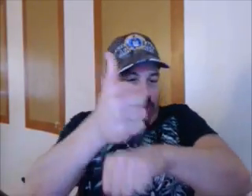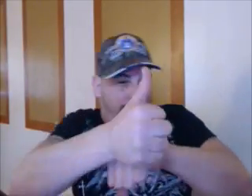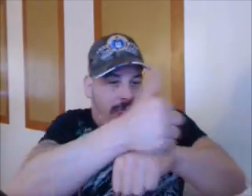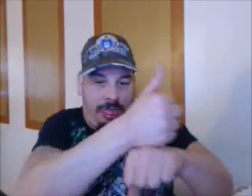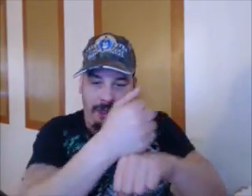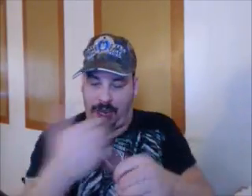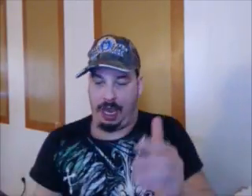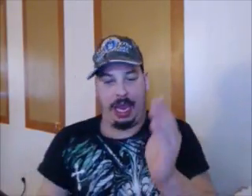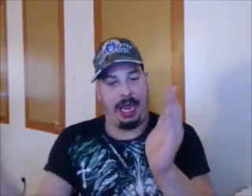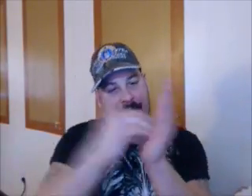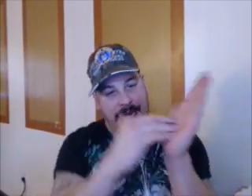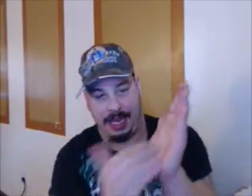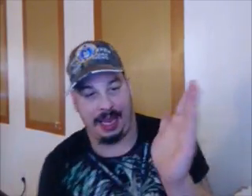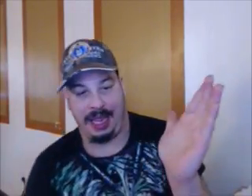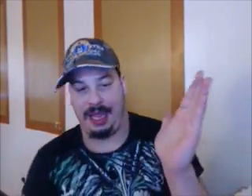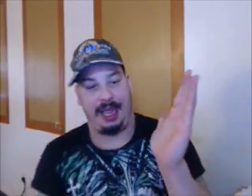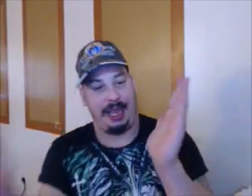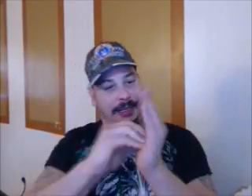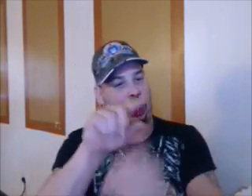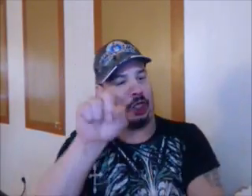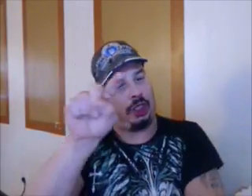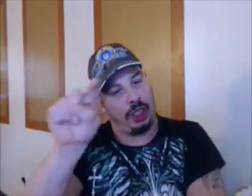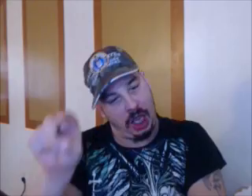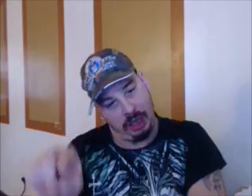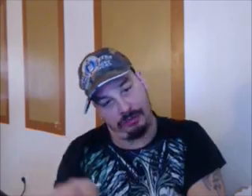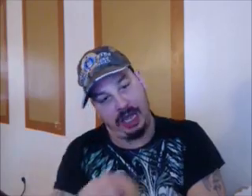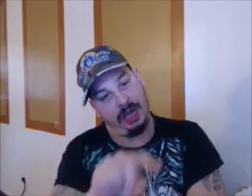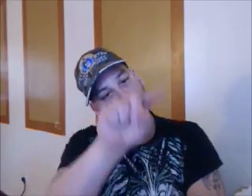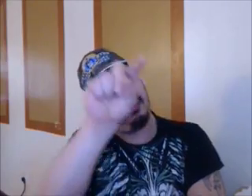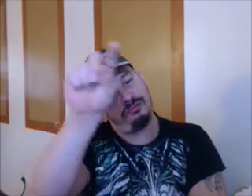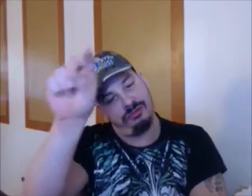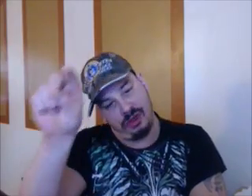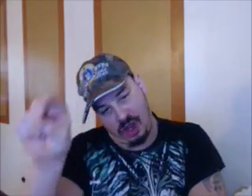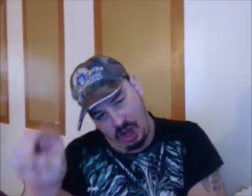now the factors that need to be established have been established.